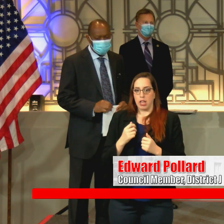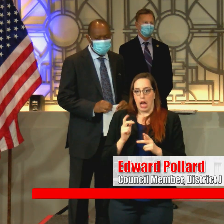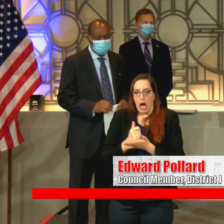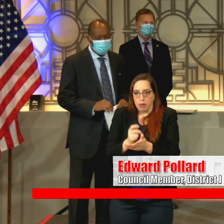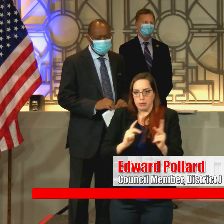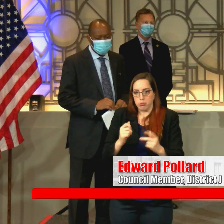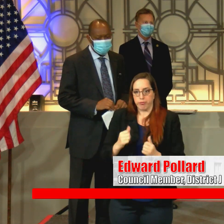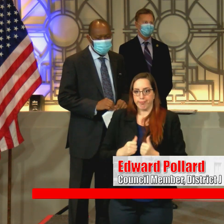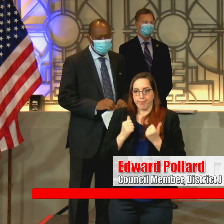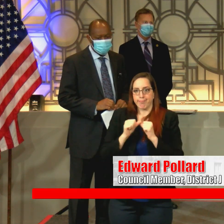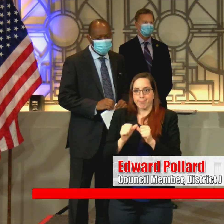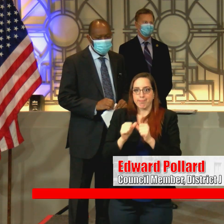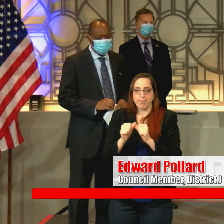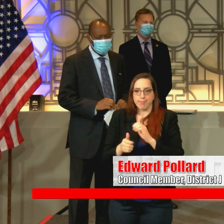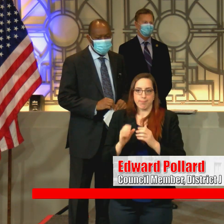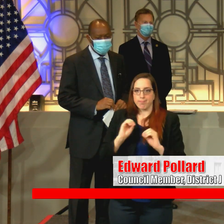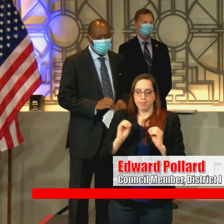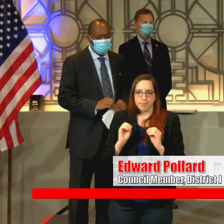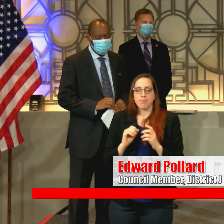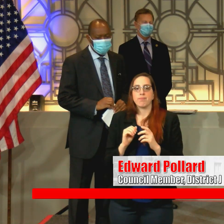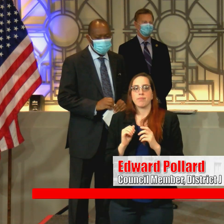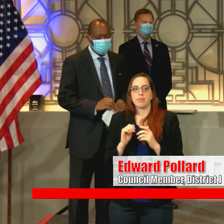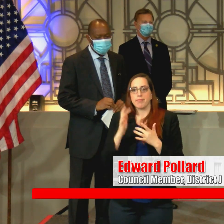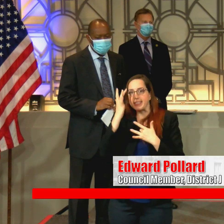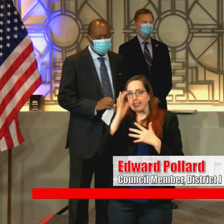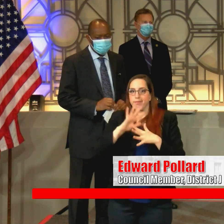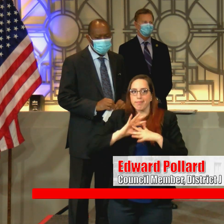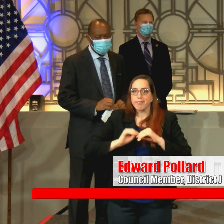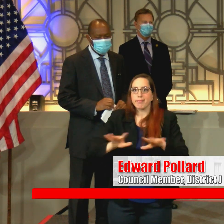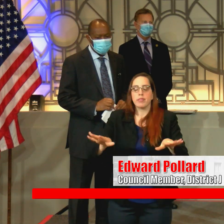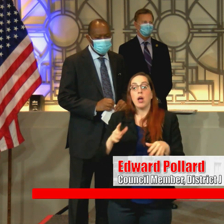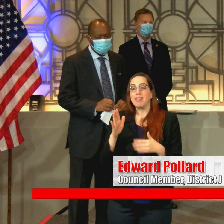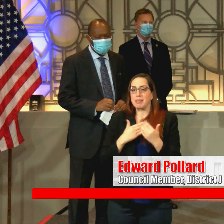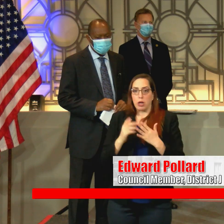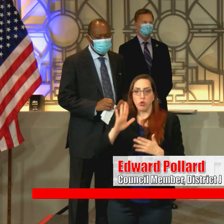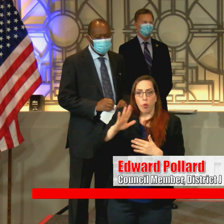end, regardless of what your faith is, your beliefs,